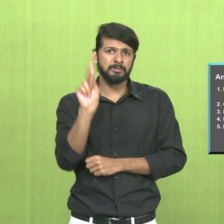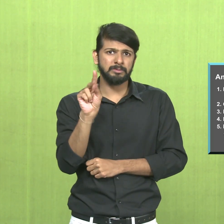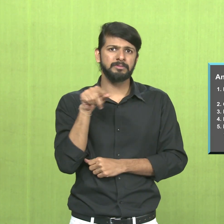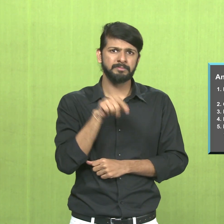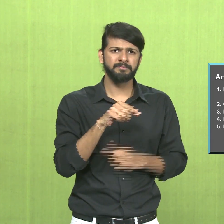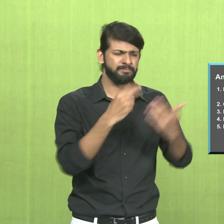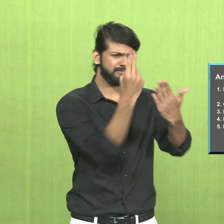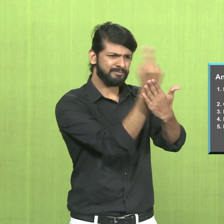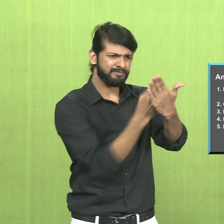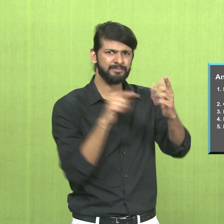Answer number 2,